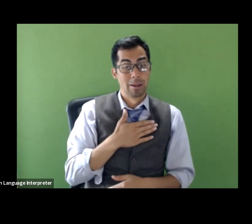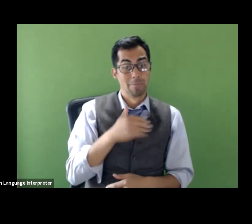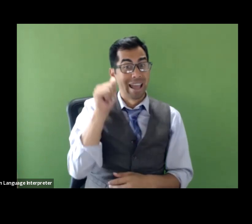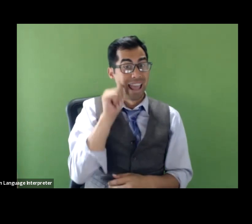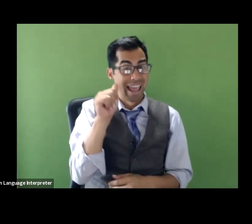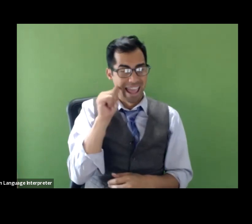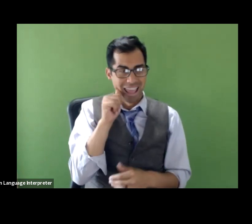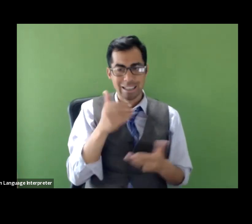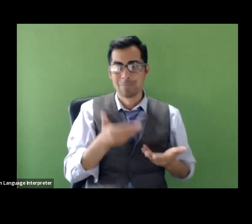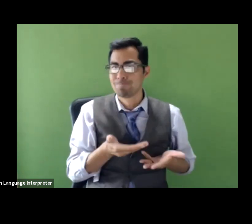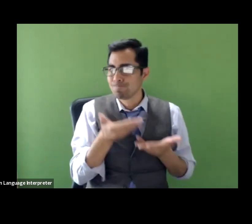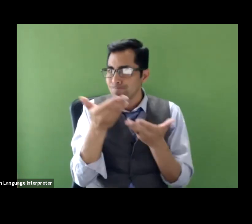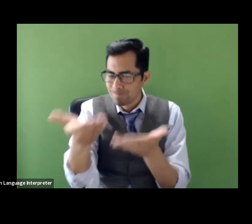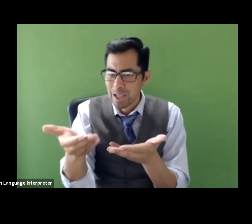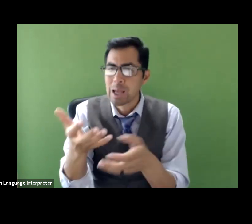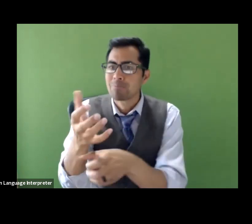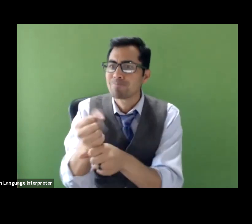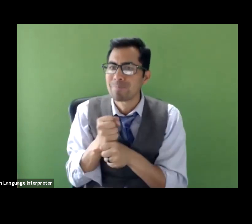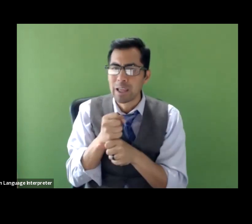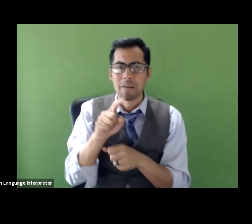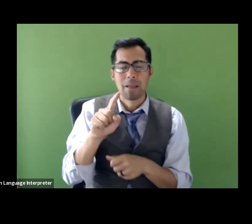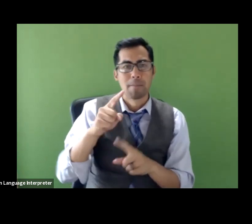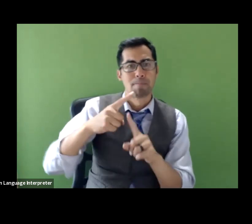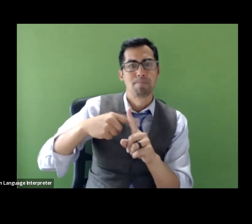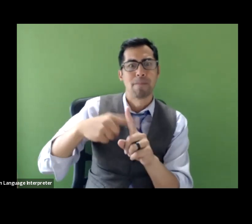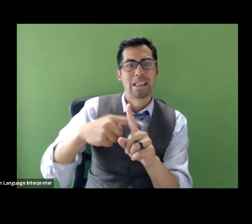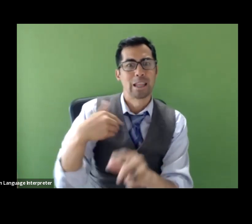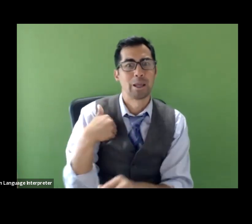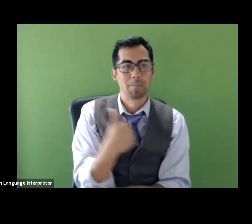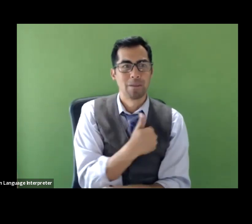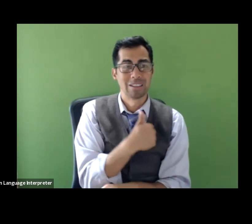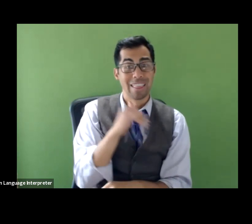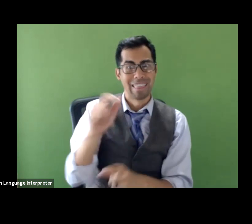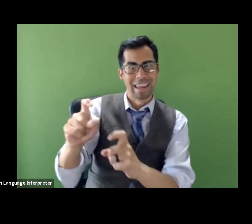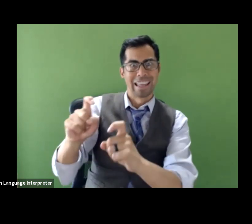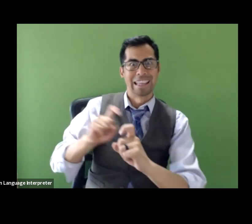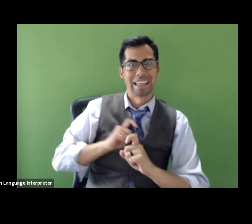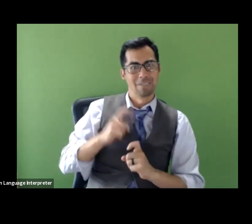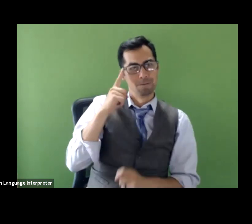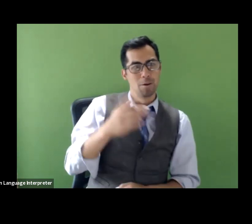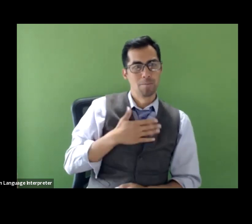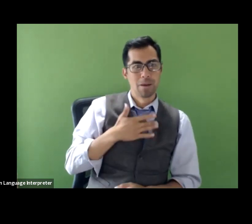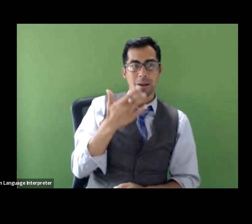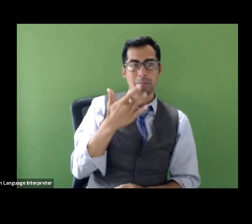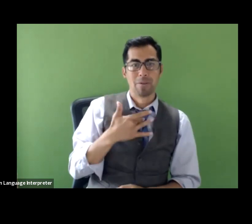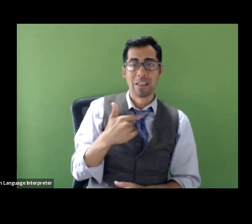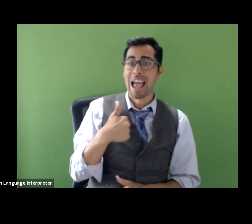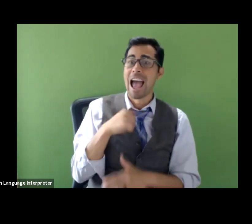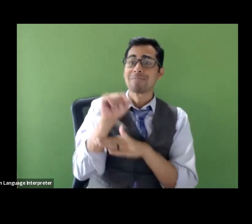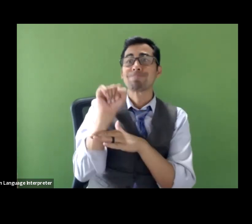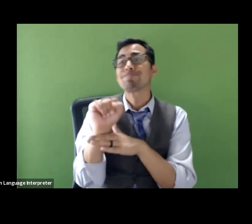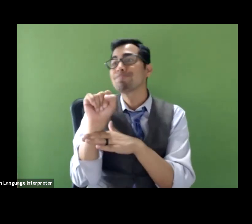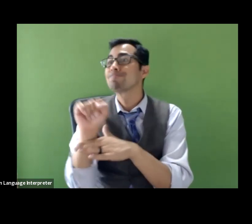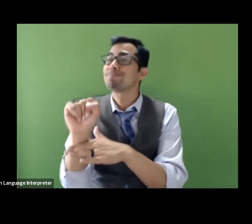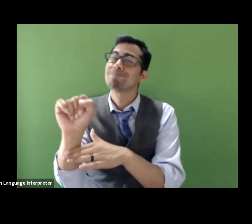my first monthly membership, a gift for my birthday. I remember my head bobbing with pride as we